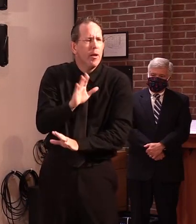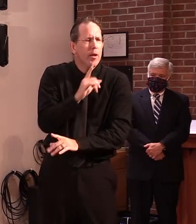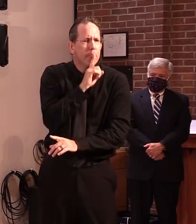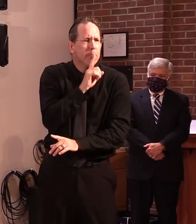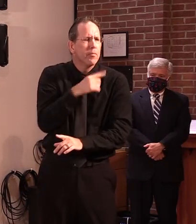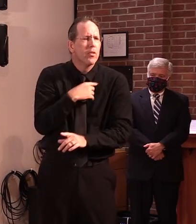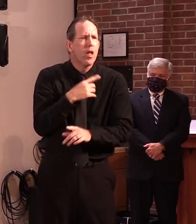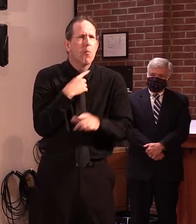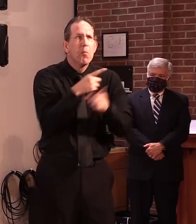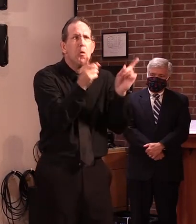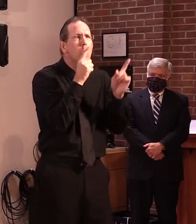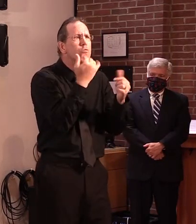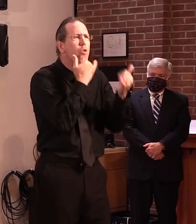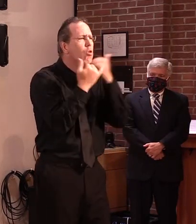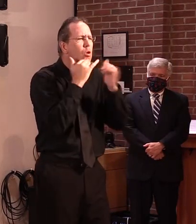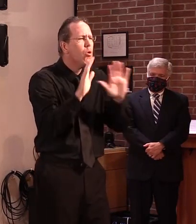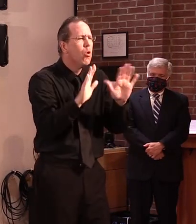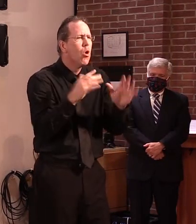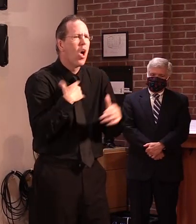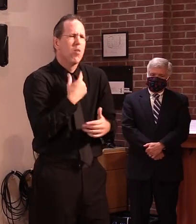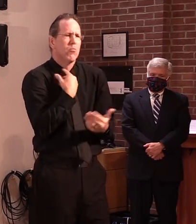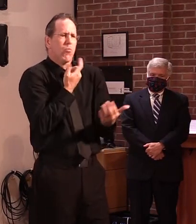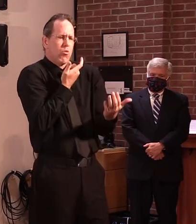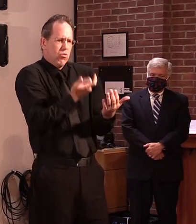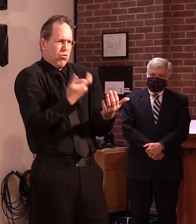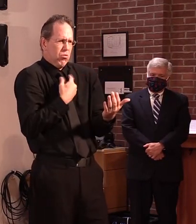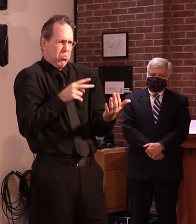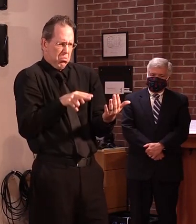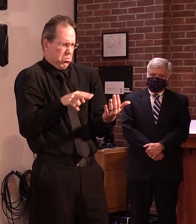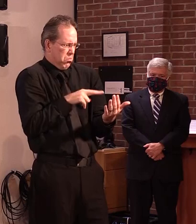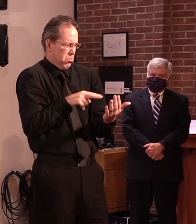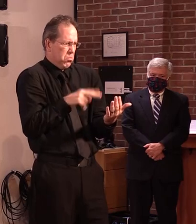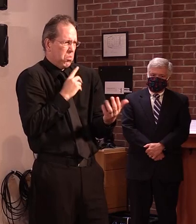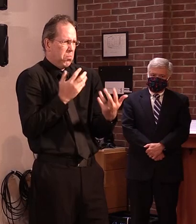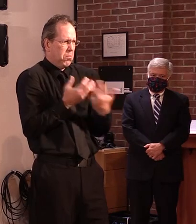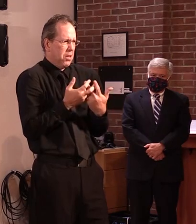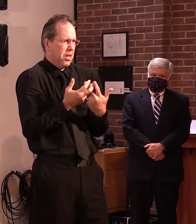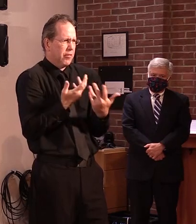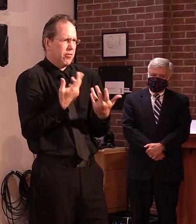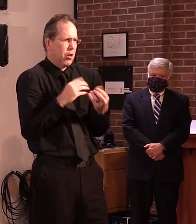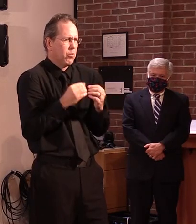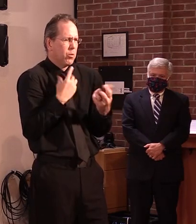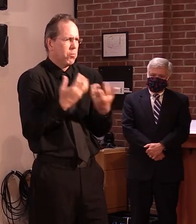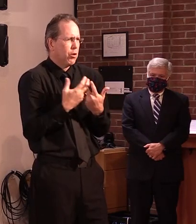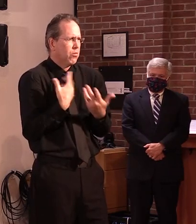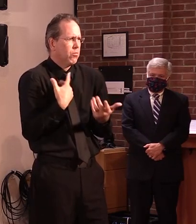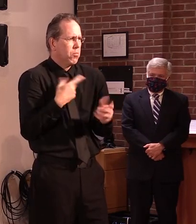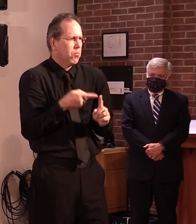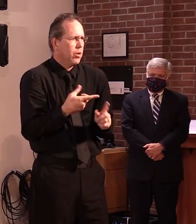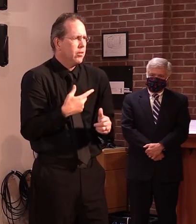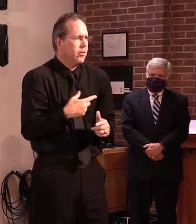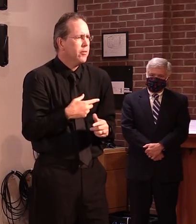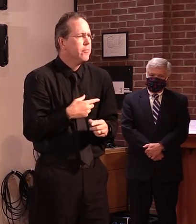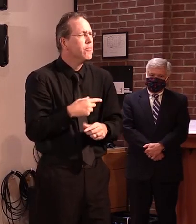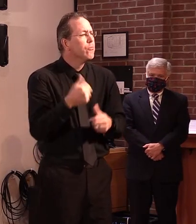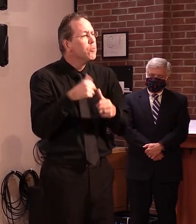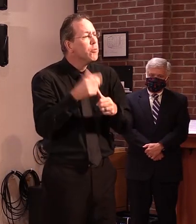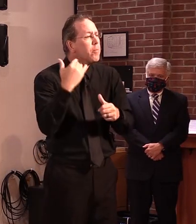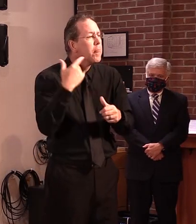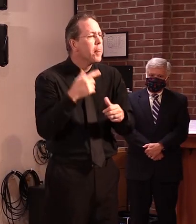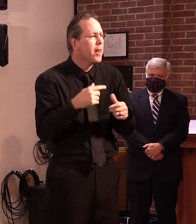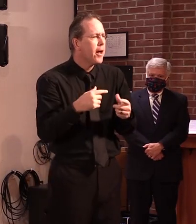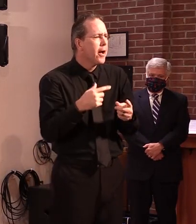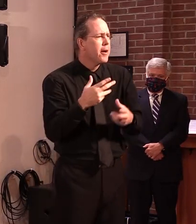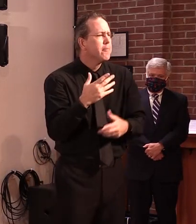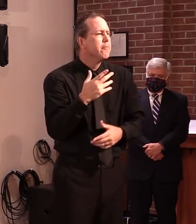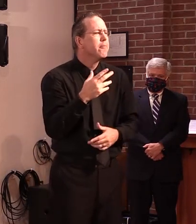state trooper that got arrested. They for do match. Whether he's 900 tickets or 9 tickets, the numbers